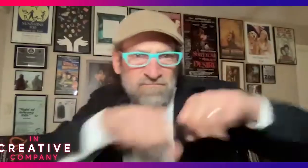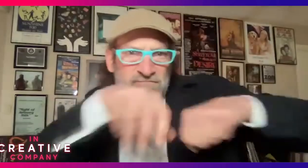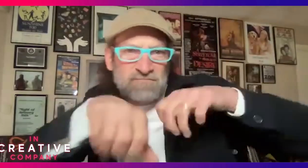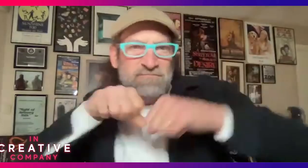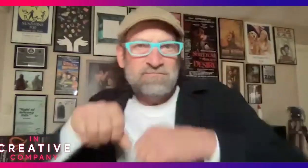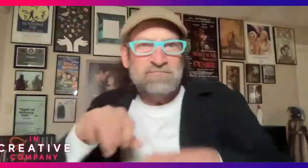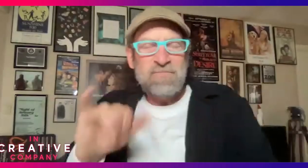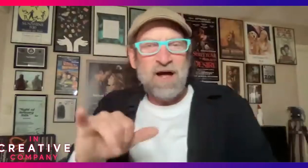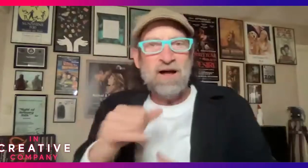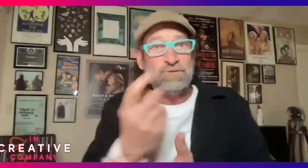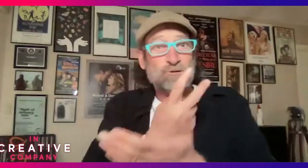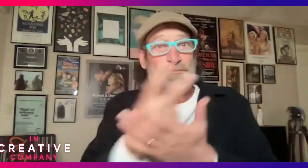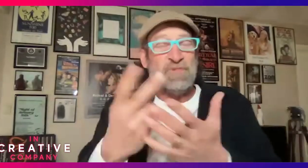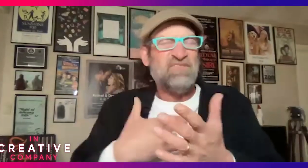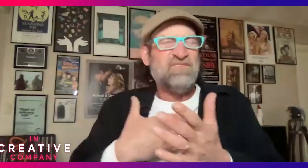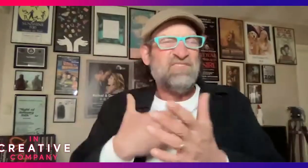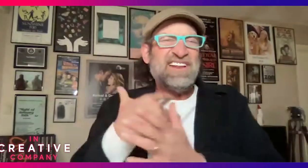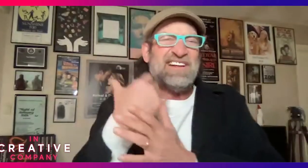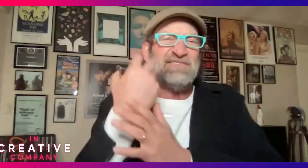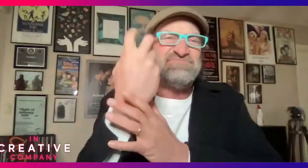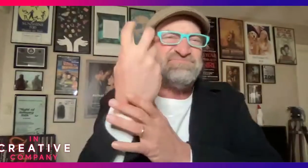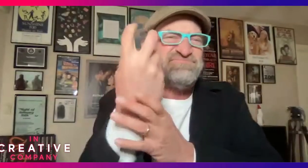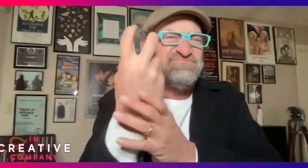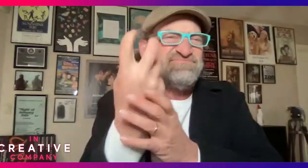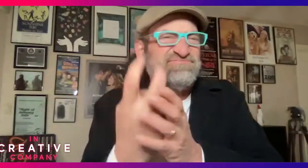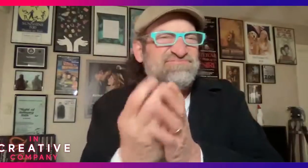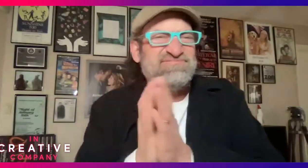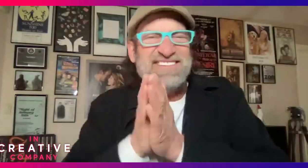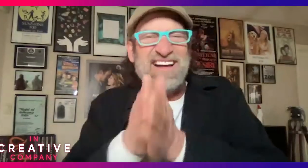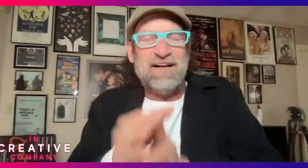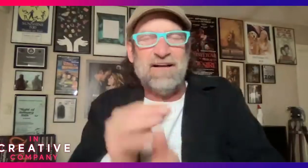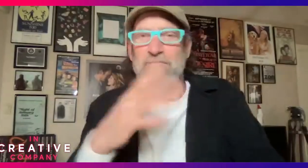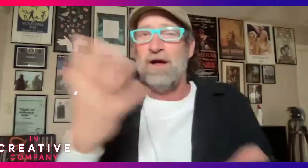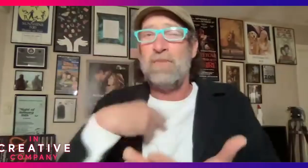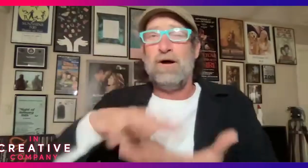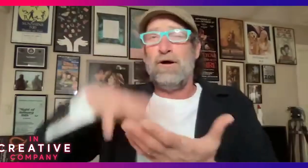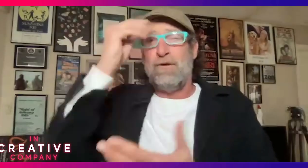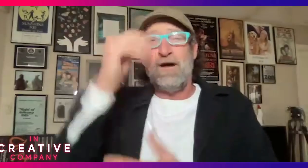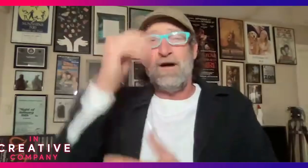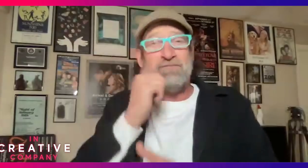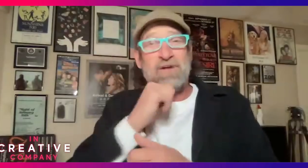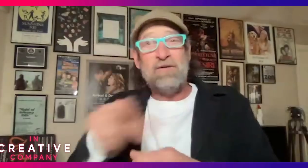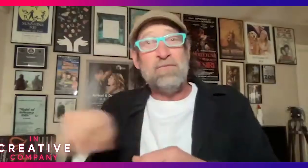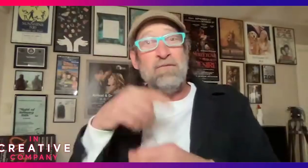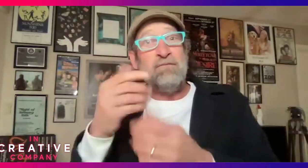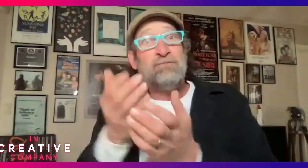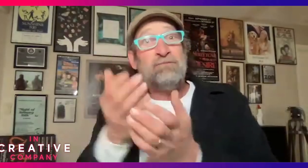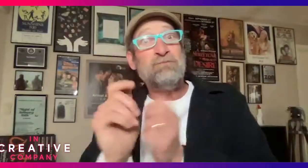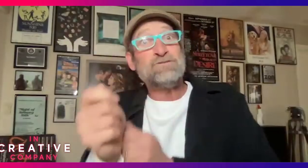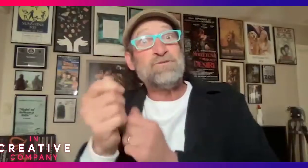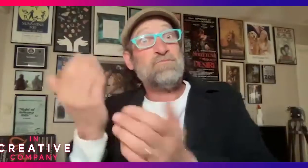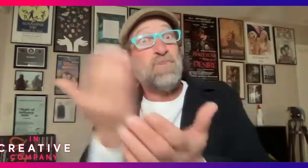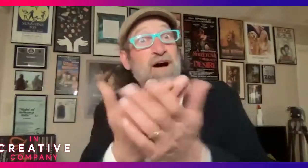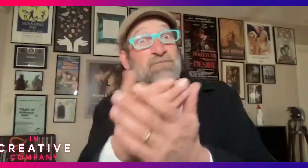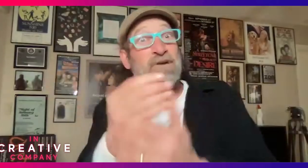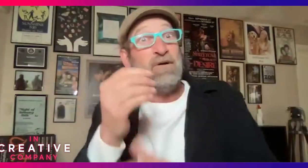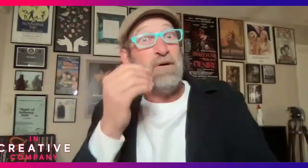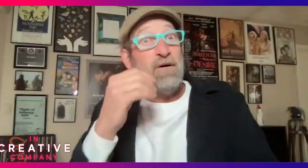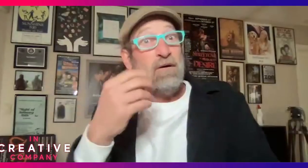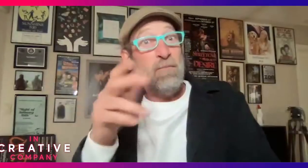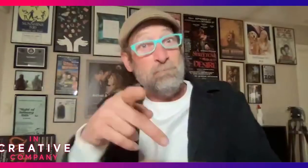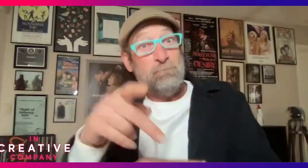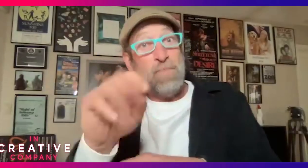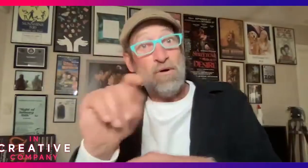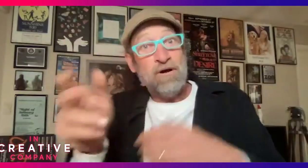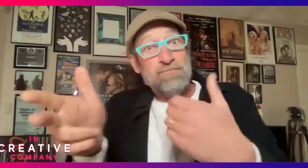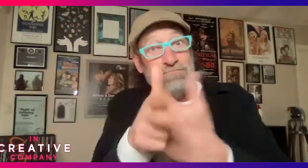make specific adaptations to the fishing boat. So after those 2 weeks, I really felt like I was diving